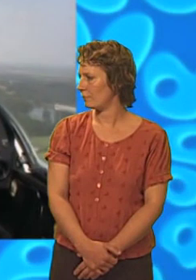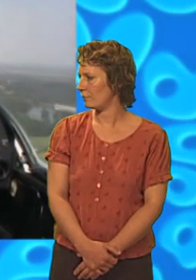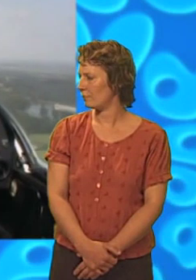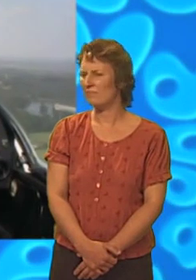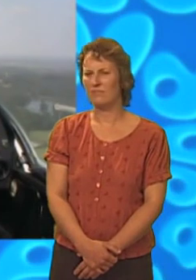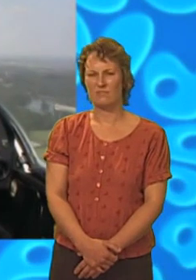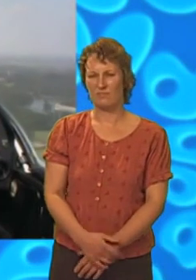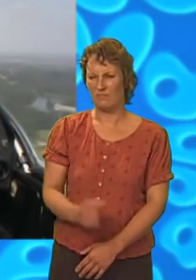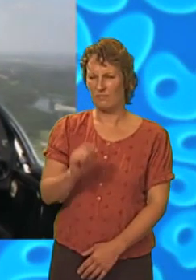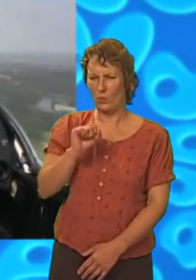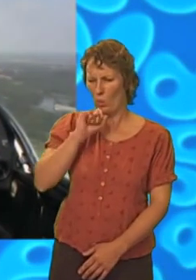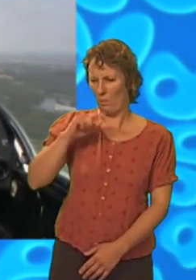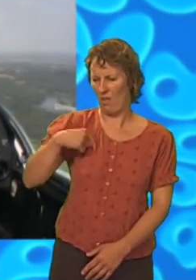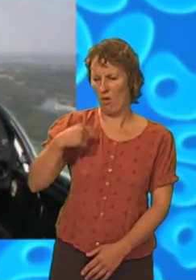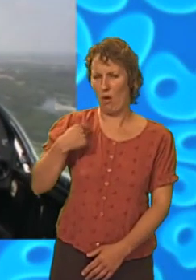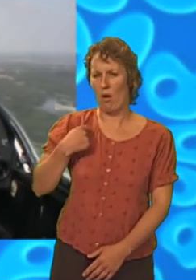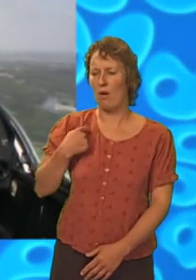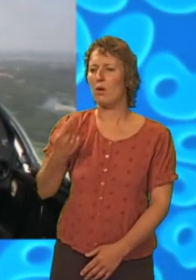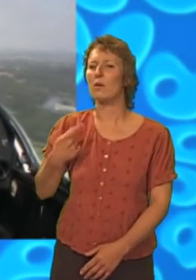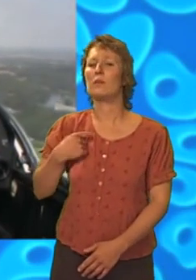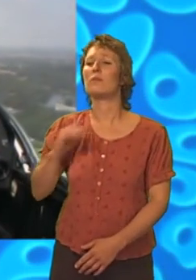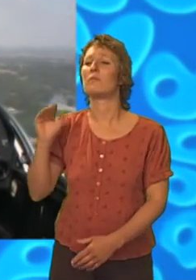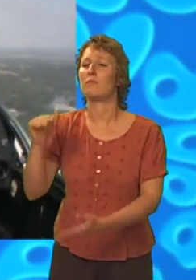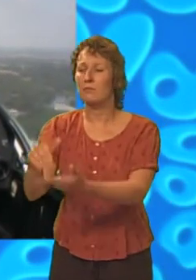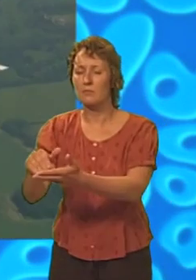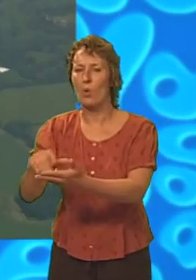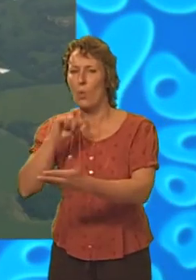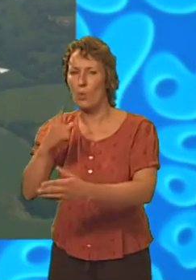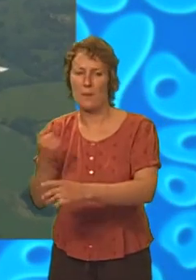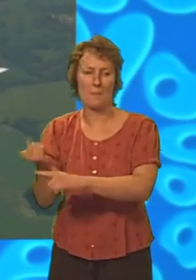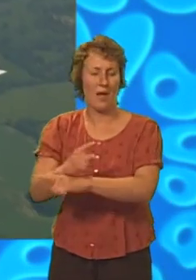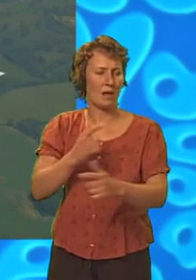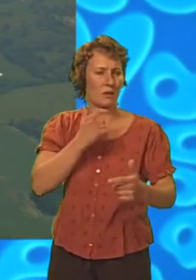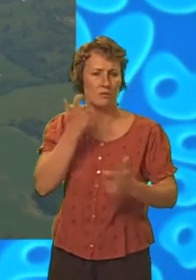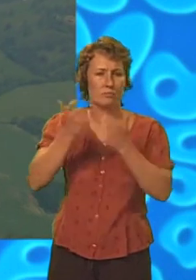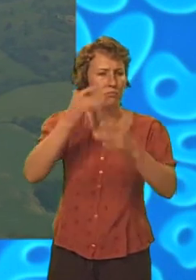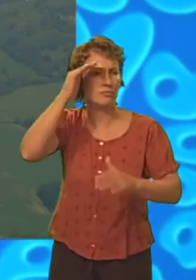Won't take long. Then I'll come back and look for Pippin again.